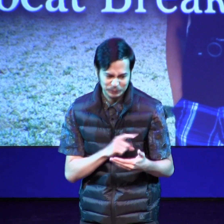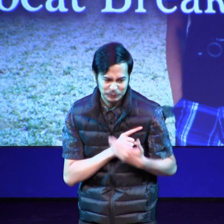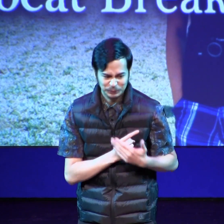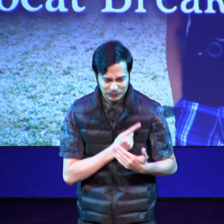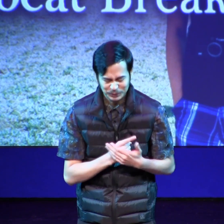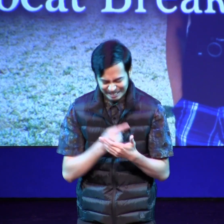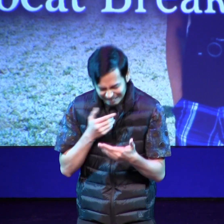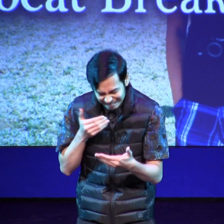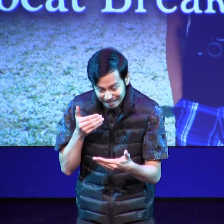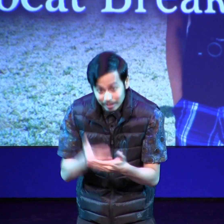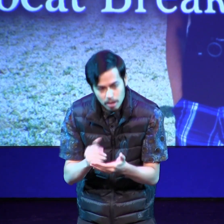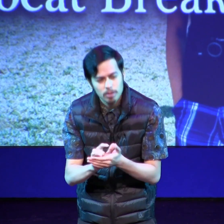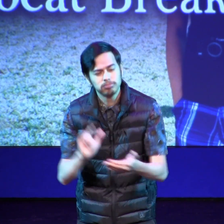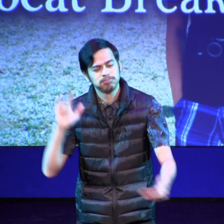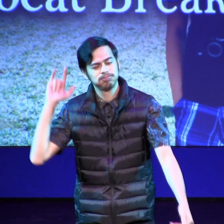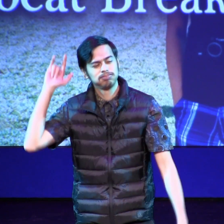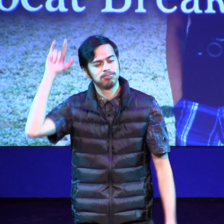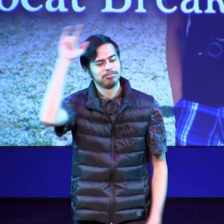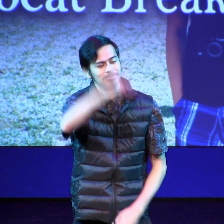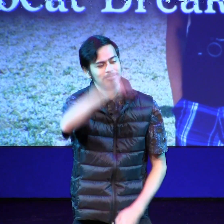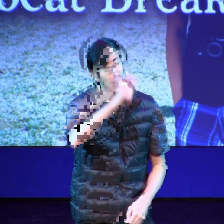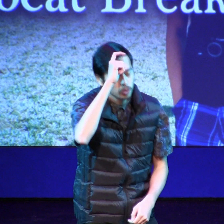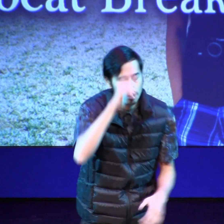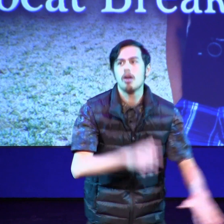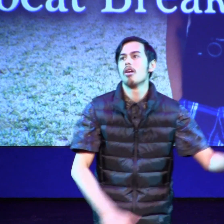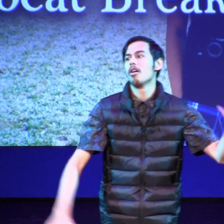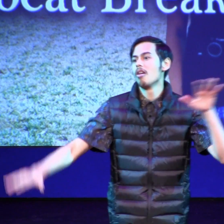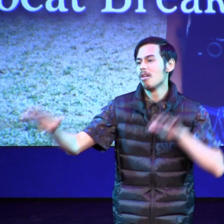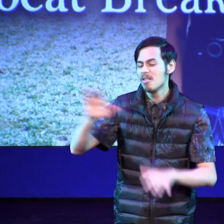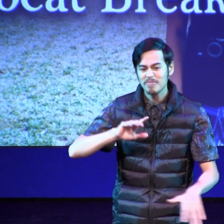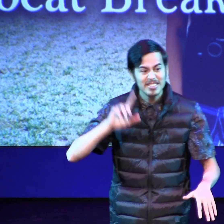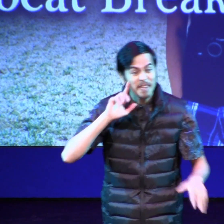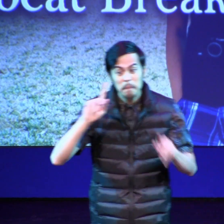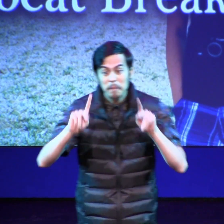the date approached. My heart still was beating. Nevertheless, I flew over to Turkey.